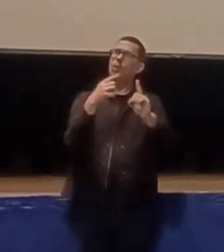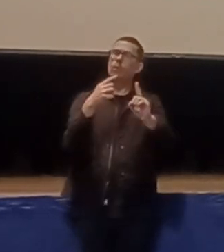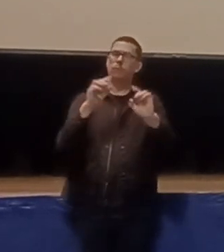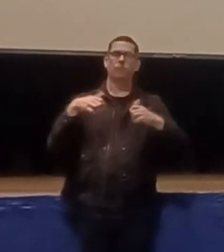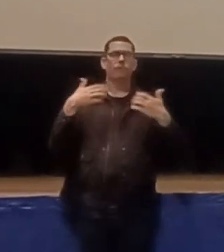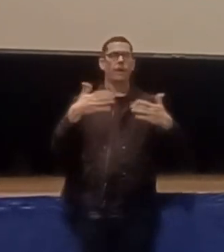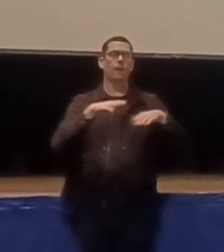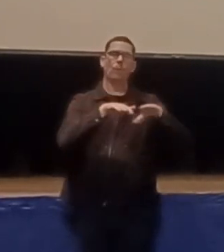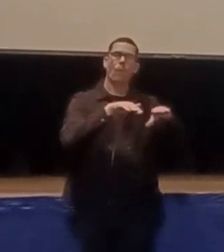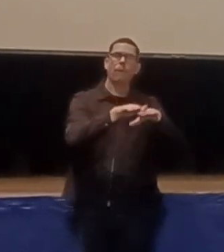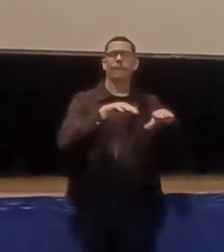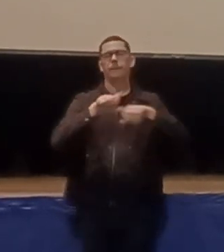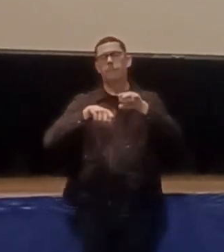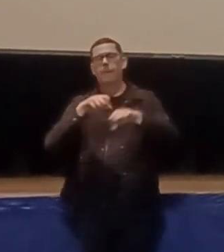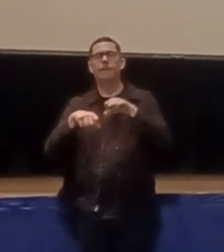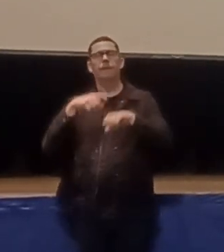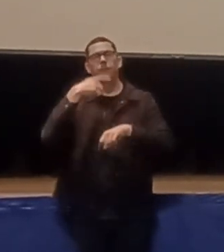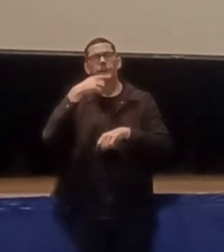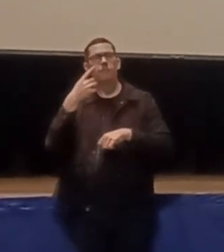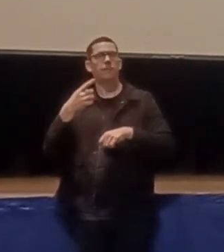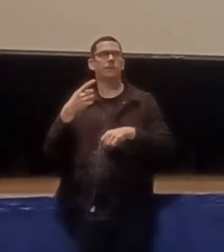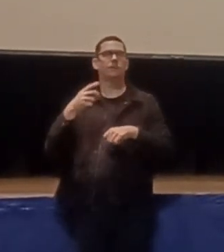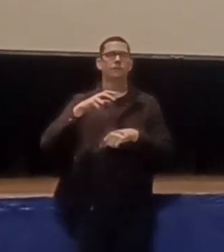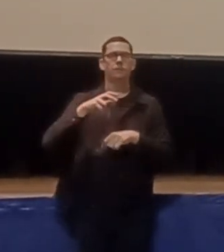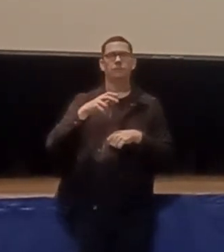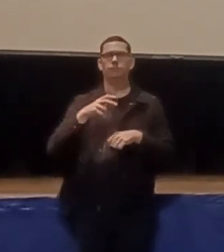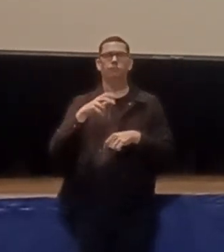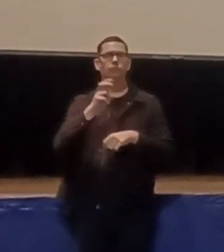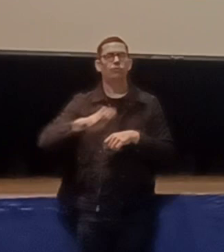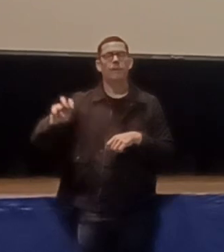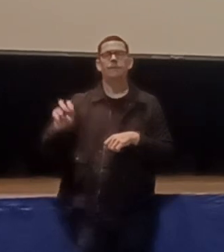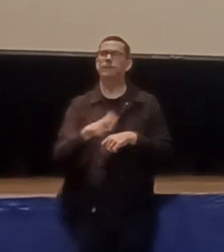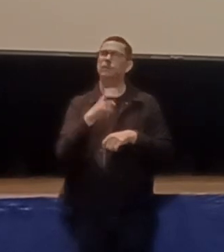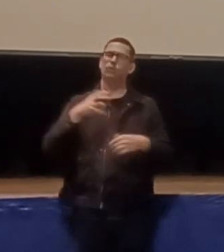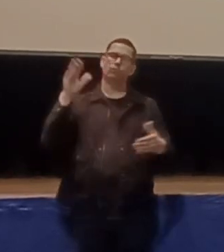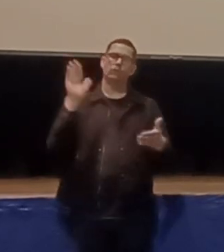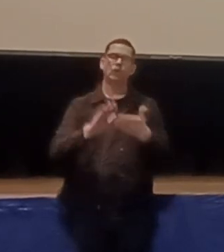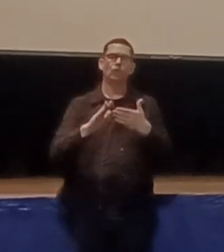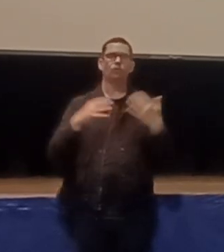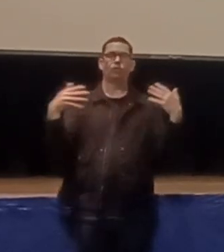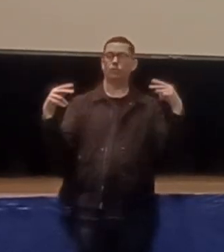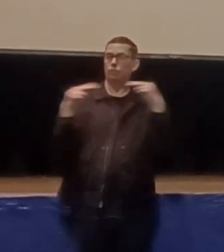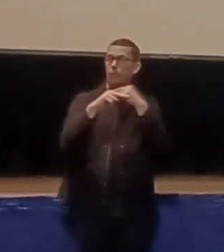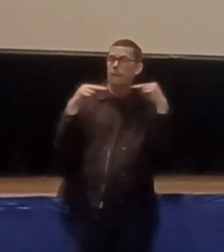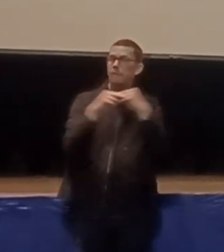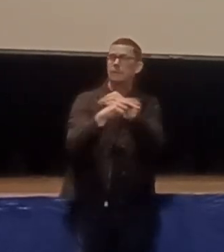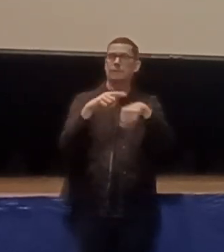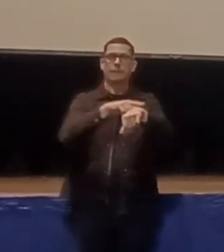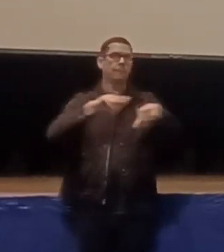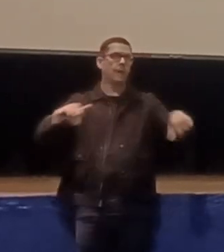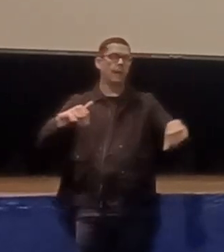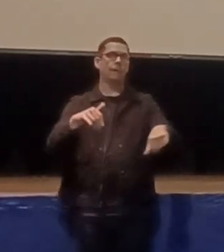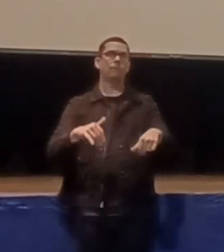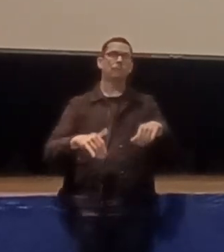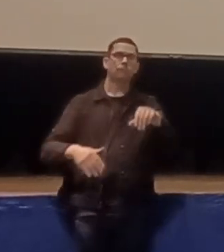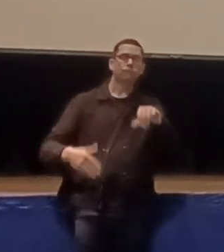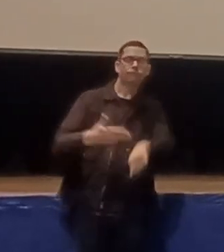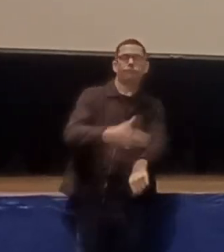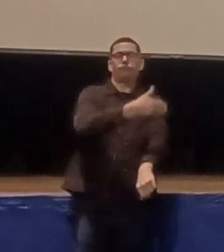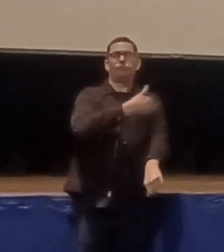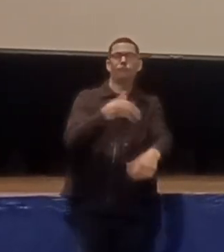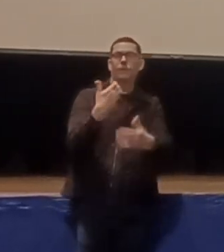public transit, which is the only way to reduce traffic while growing the region's economy. We reject the idea that additional buses are something that